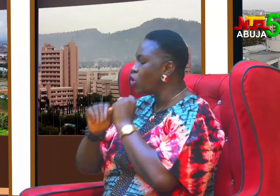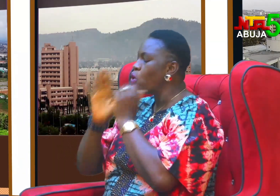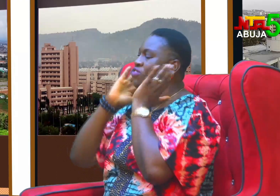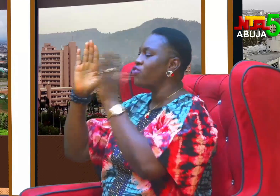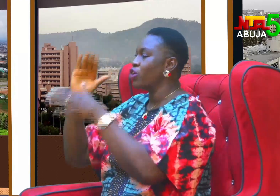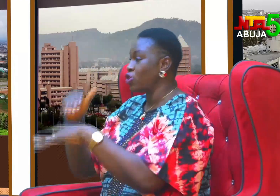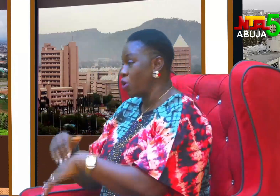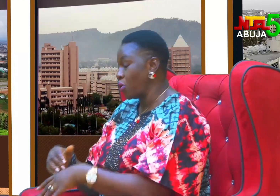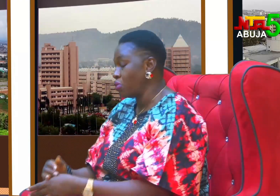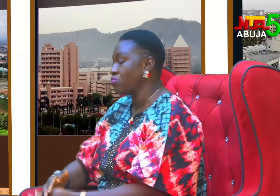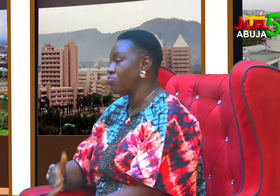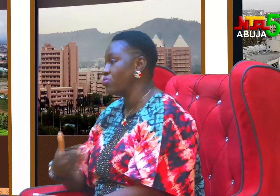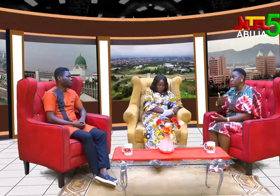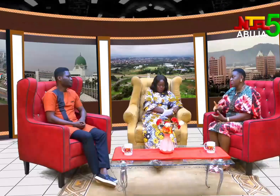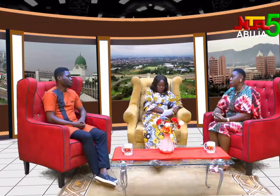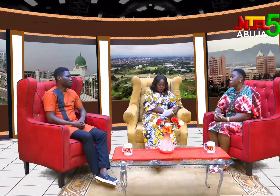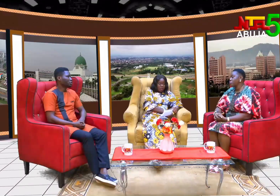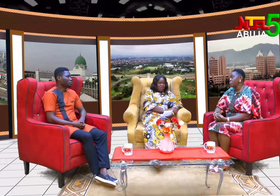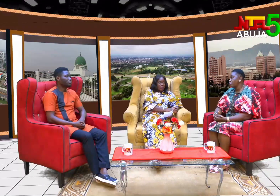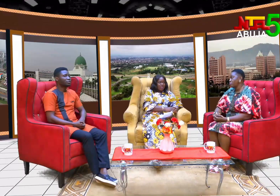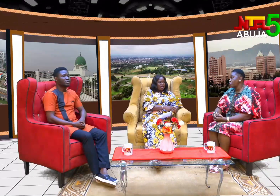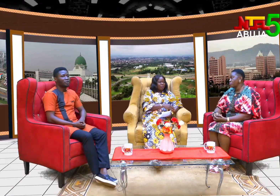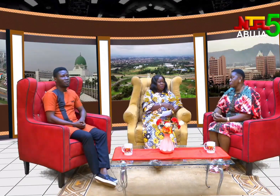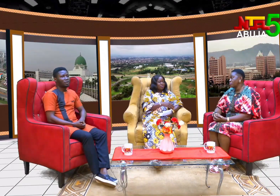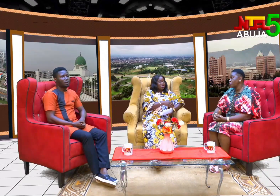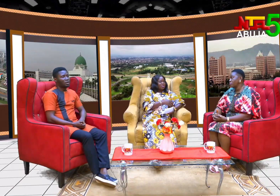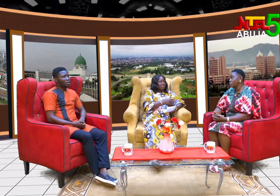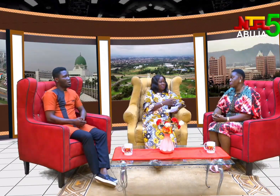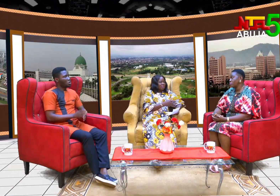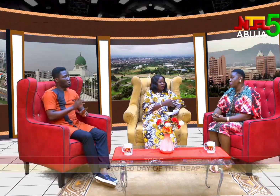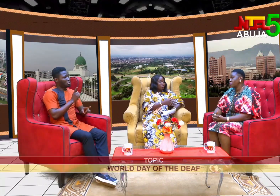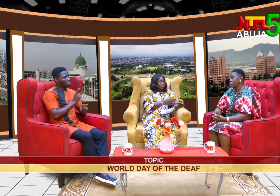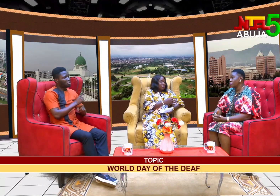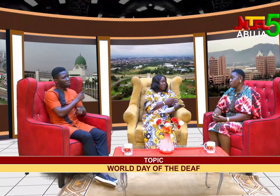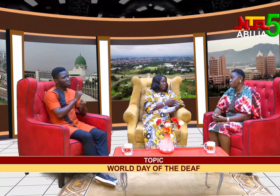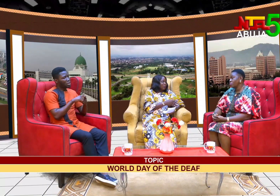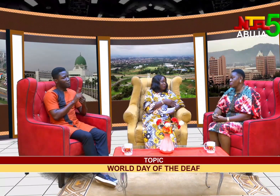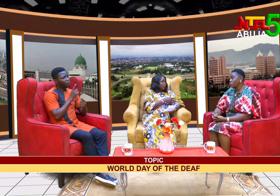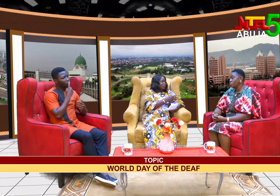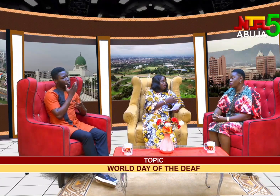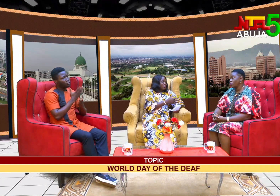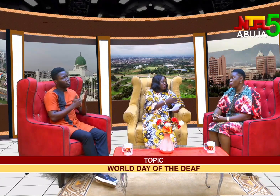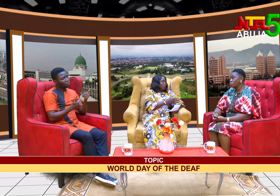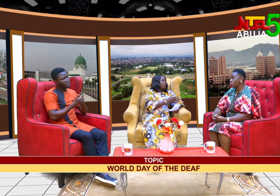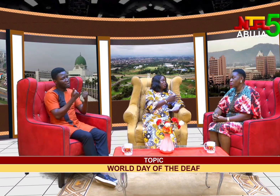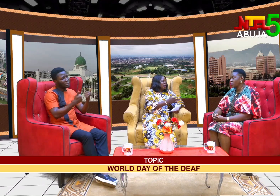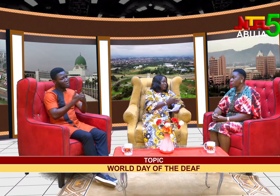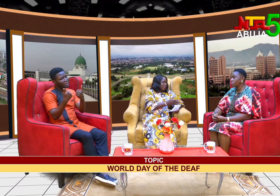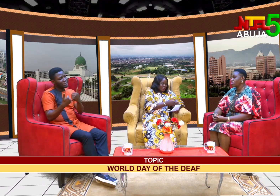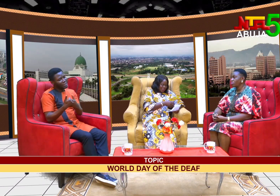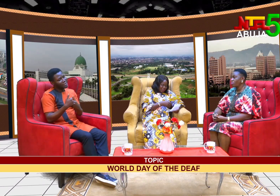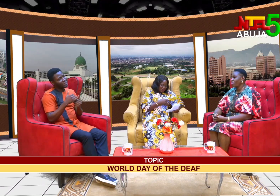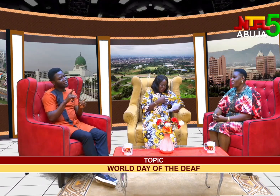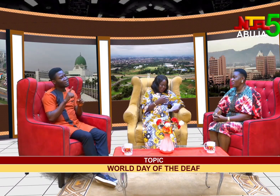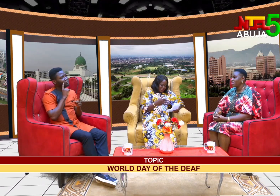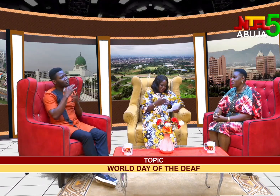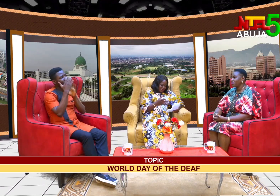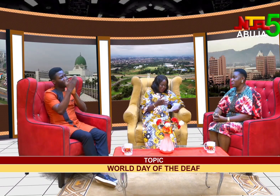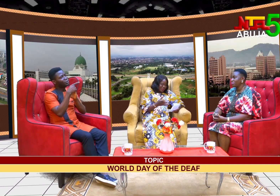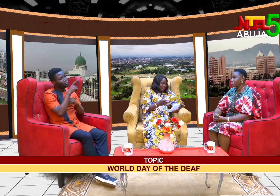just as a deaf person. Wow. Thank you. Like you've mentioned the challenges. I was going to say that, but you've done justice to that, so there's no